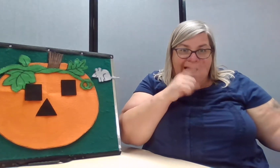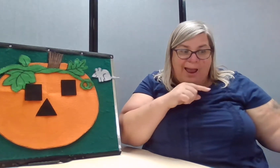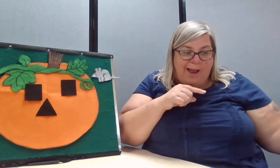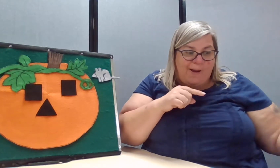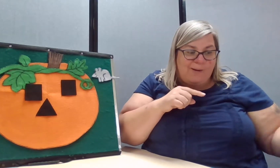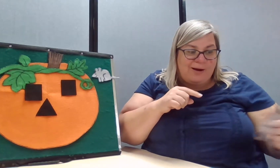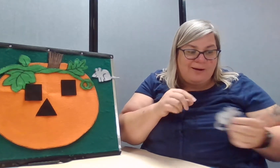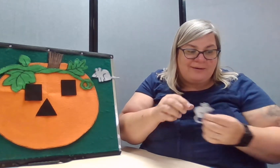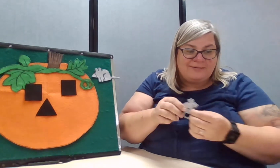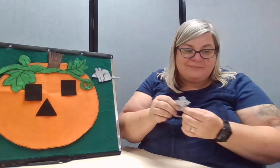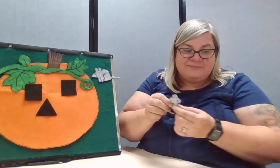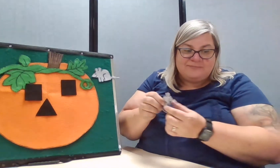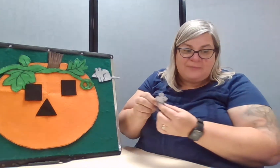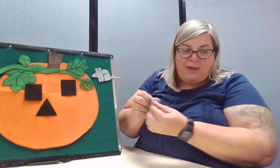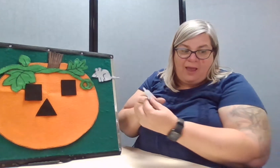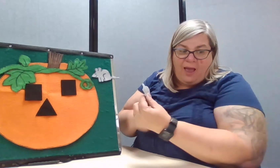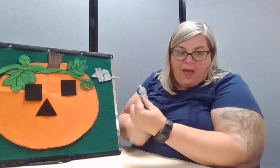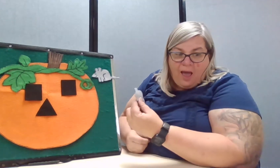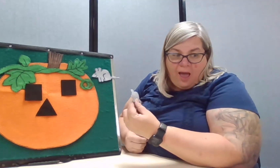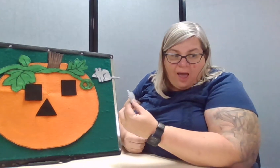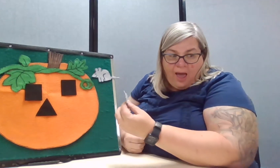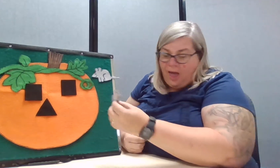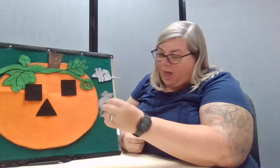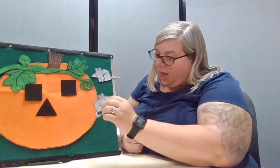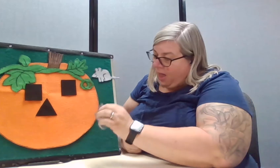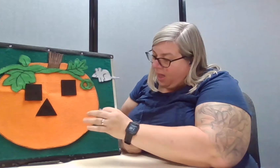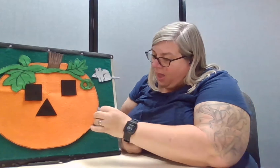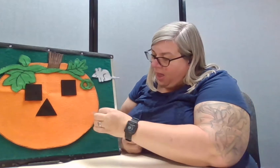Another Little Gray Mouse came along